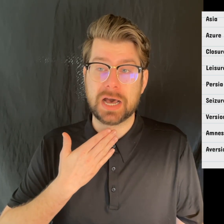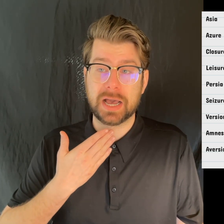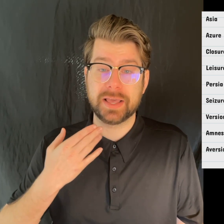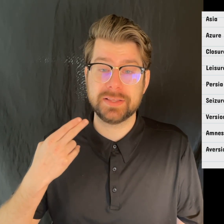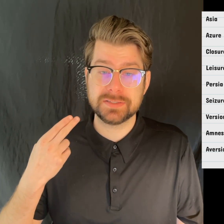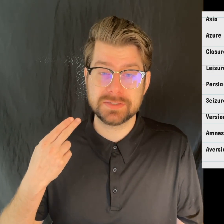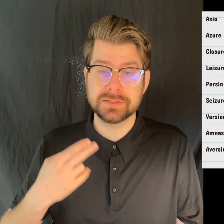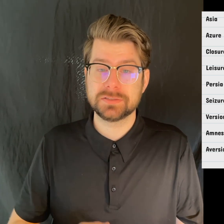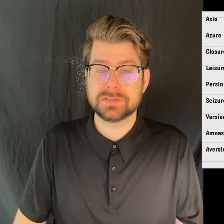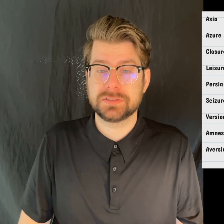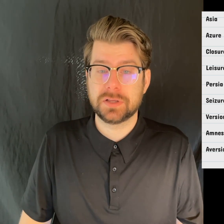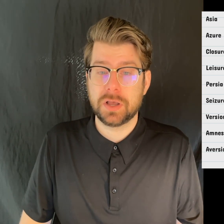visualize,